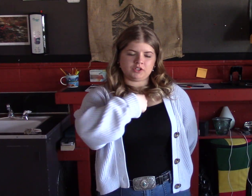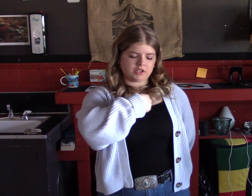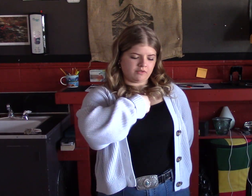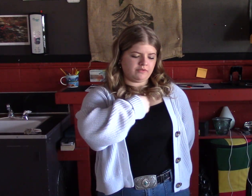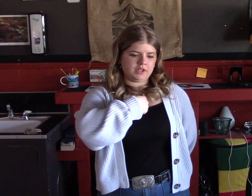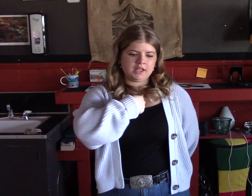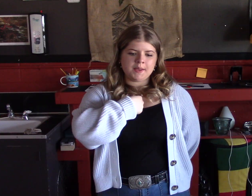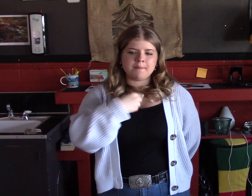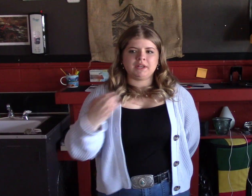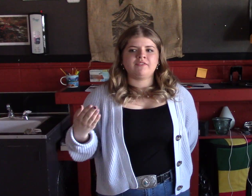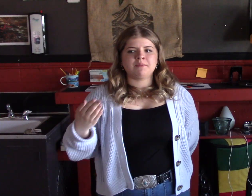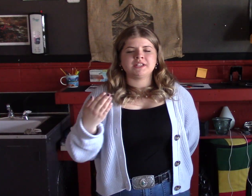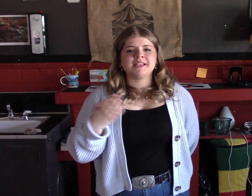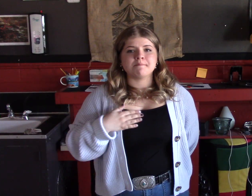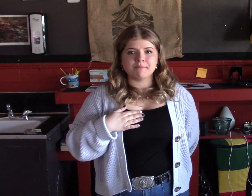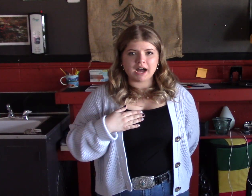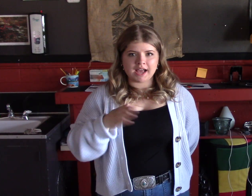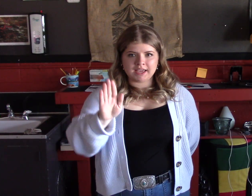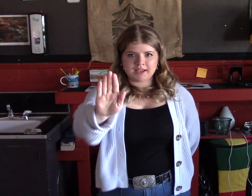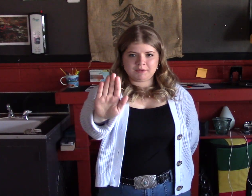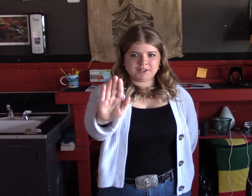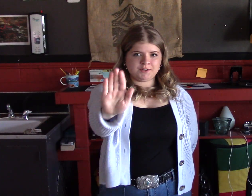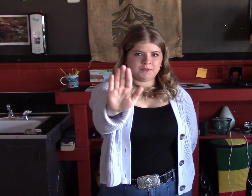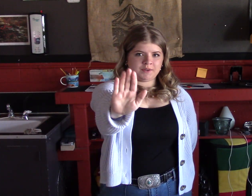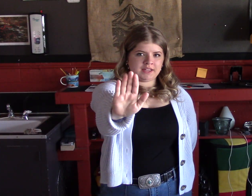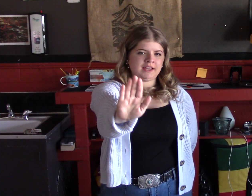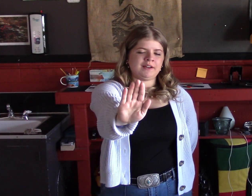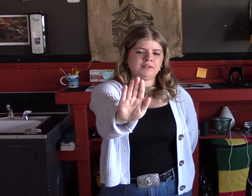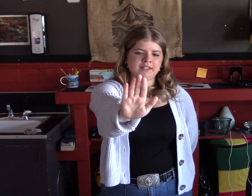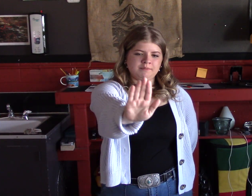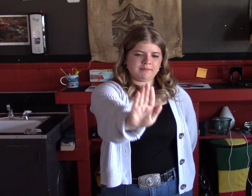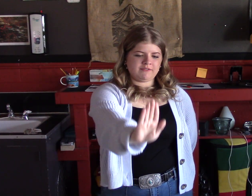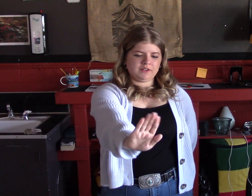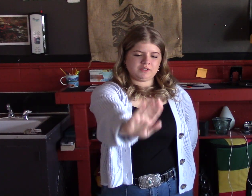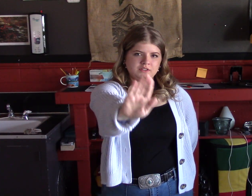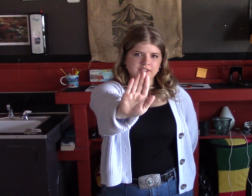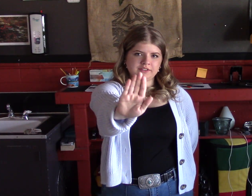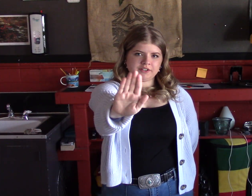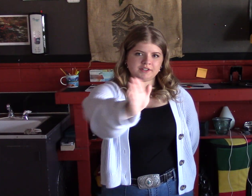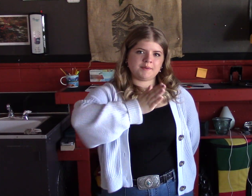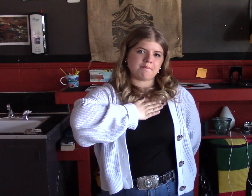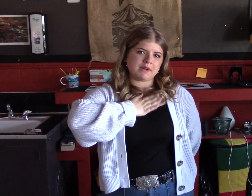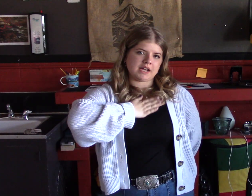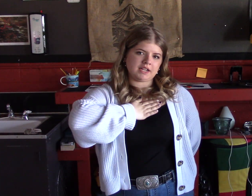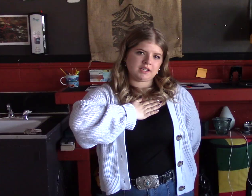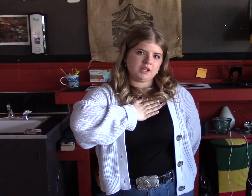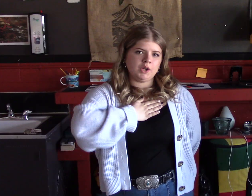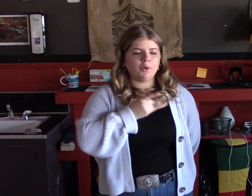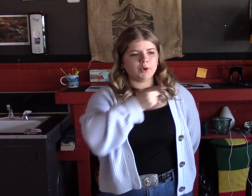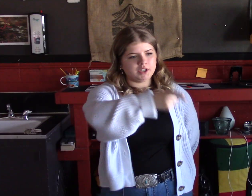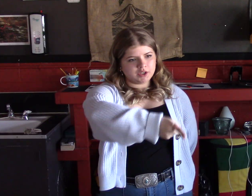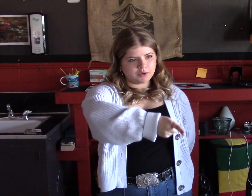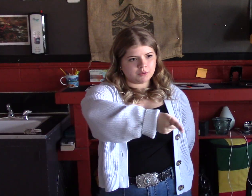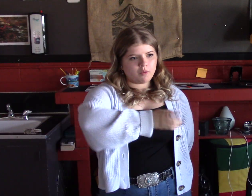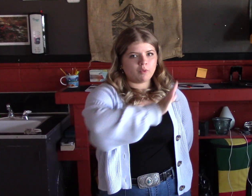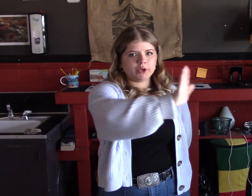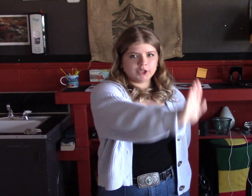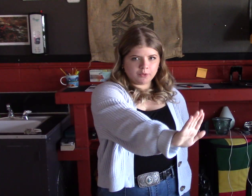yourself. But if I'm going to say my, I'm going to do like my fingers all together, my, or you, or